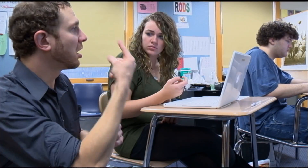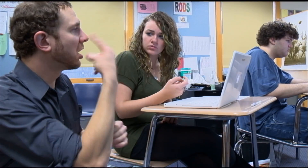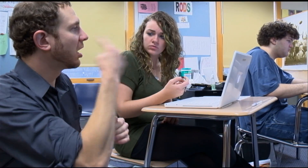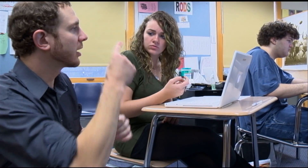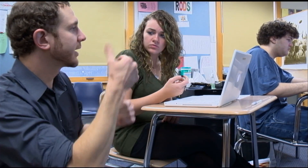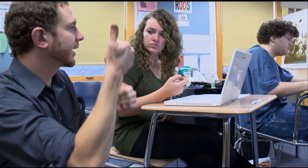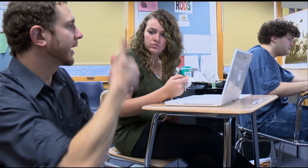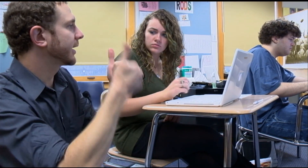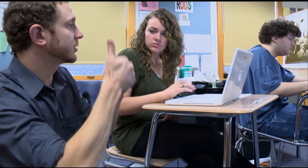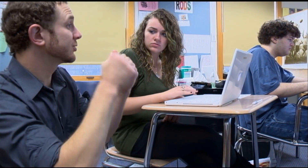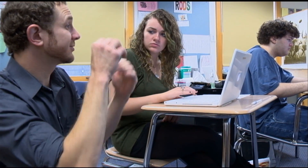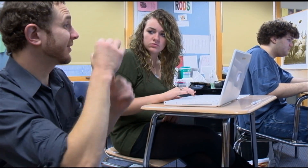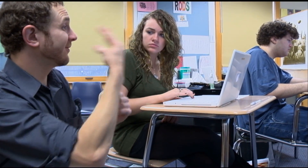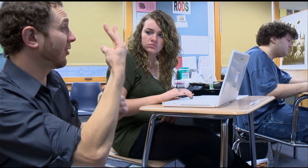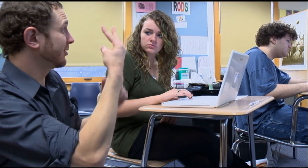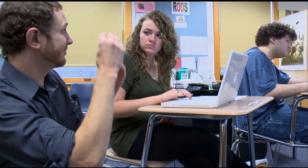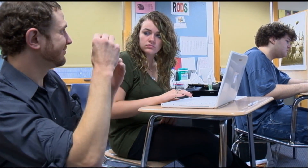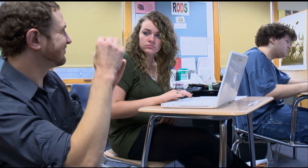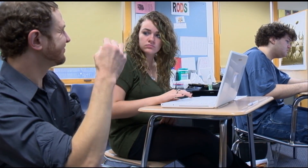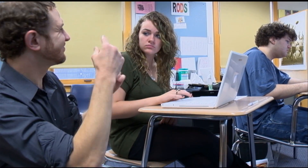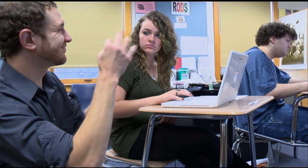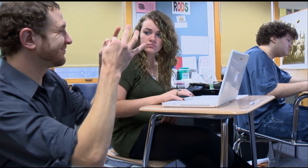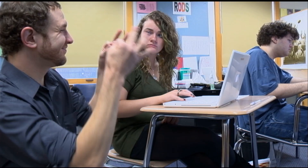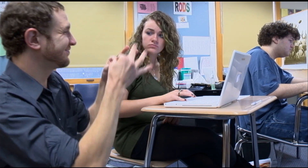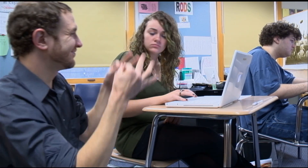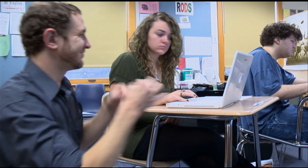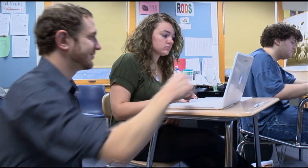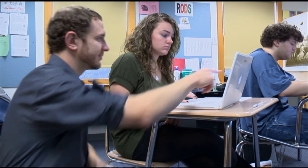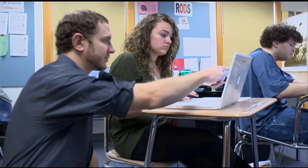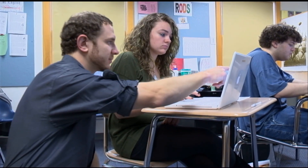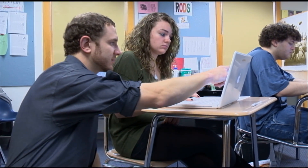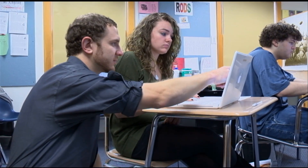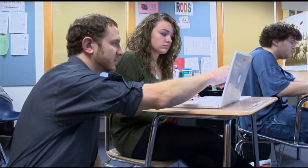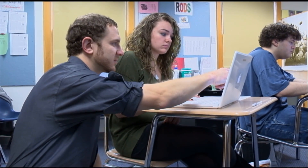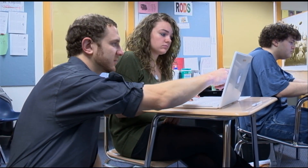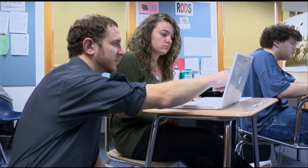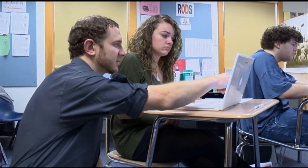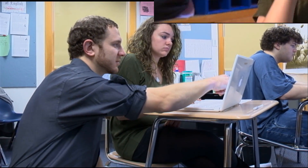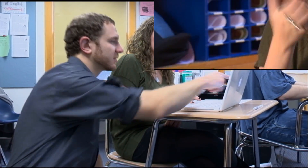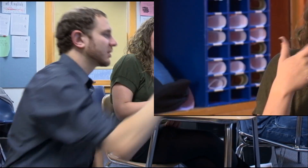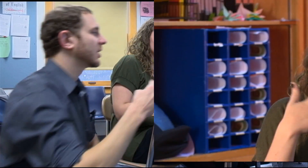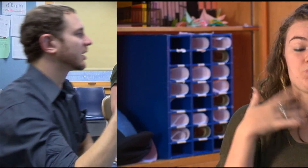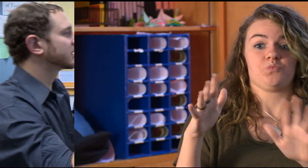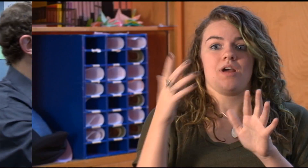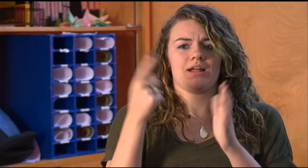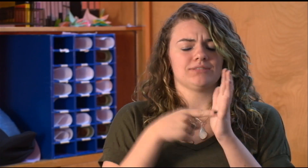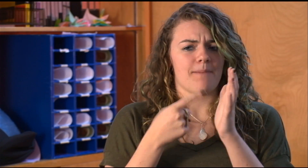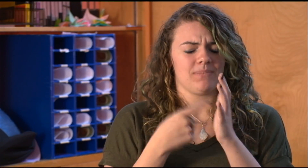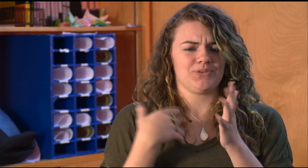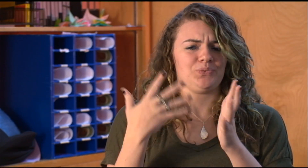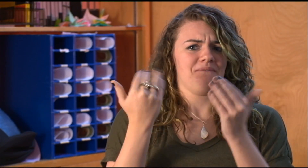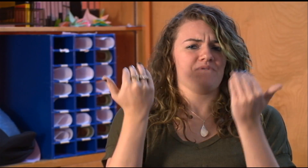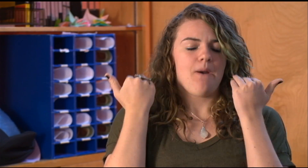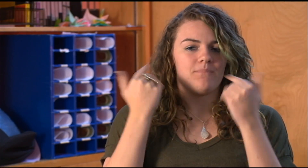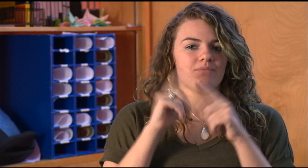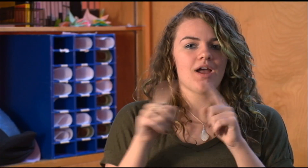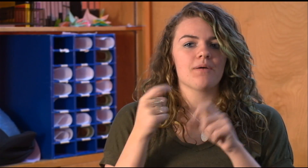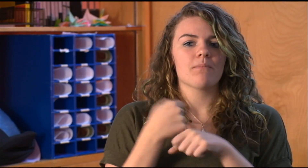This is very exciting. It's a new experience for me, and I like to try new things. It's great to be able to take a college class.